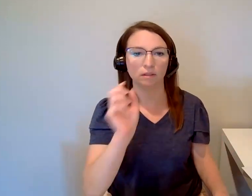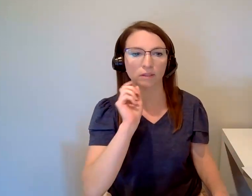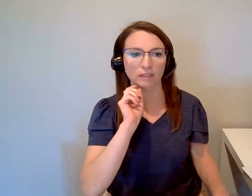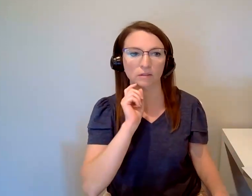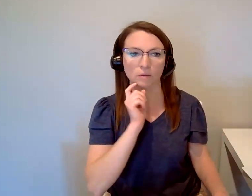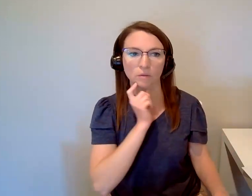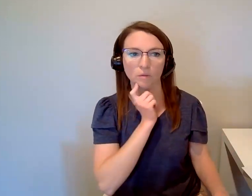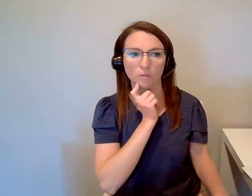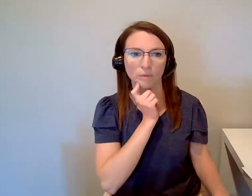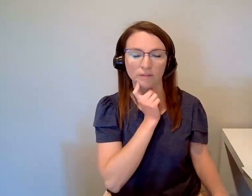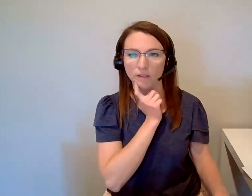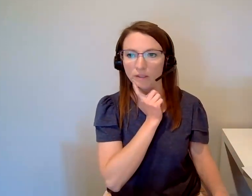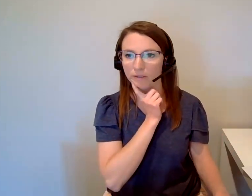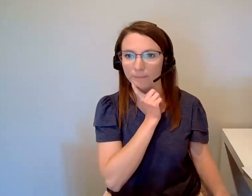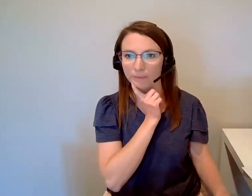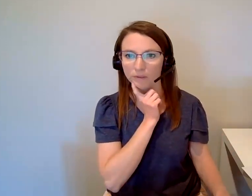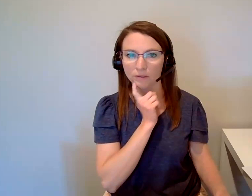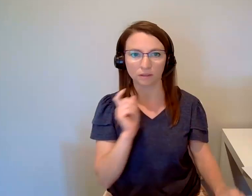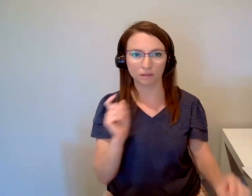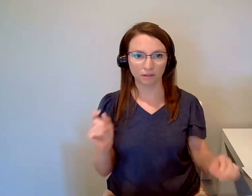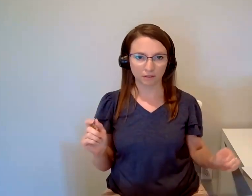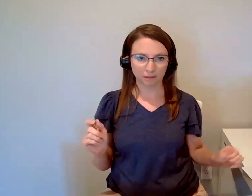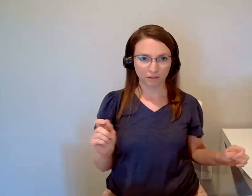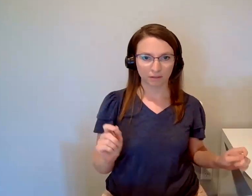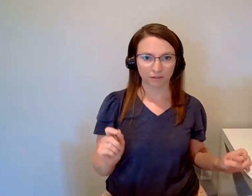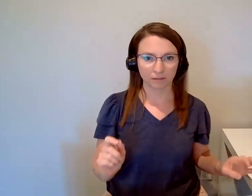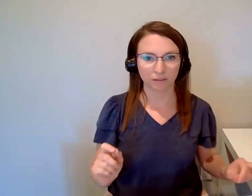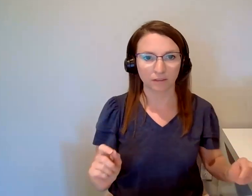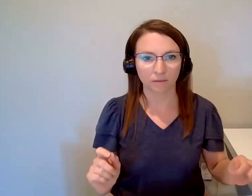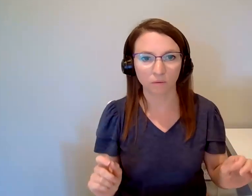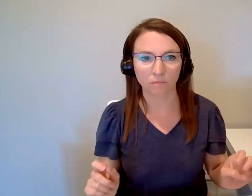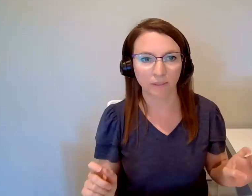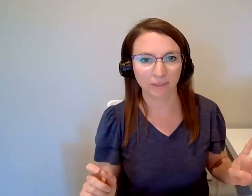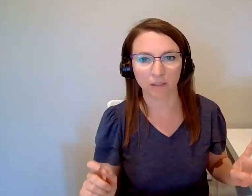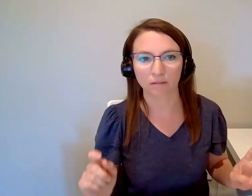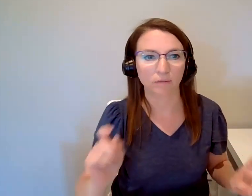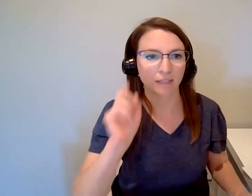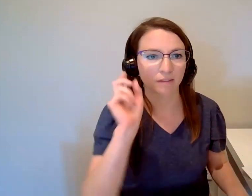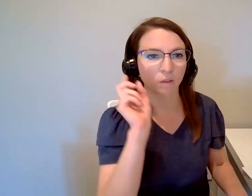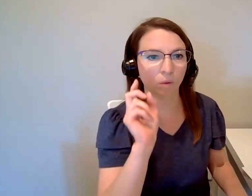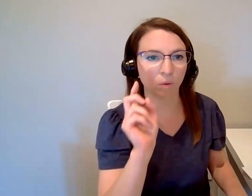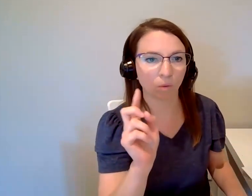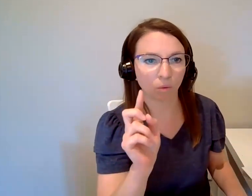Right, so we have an odd number. Oh, maybe not. Okay, so